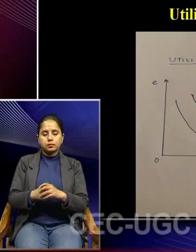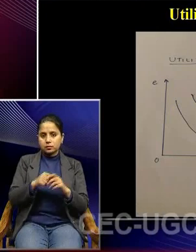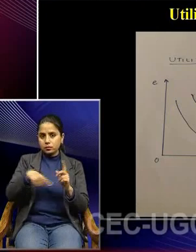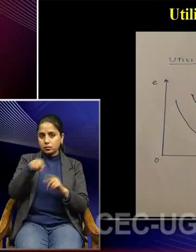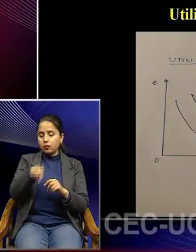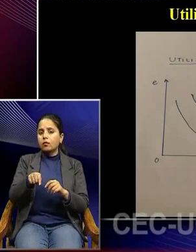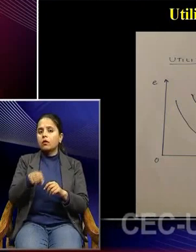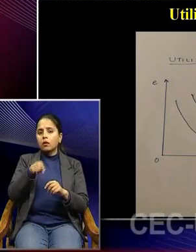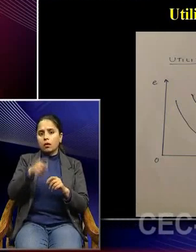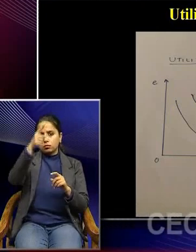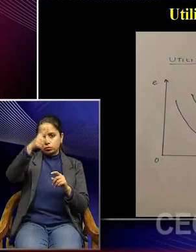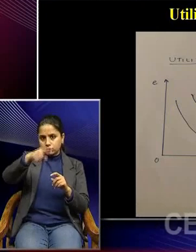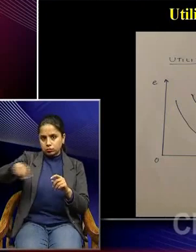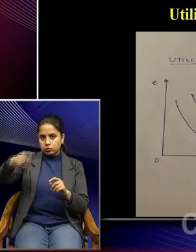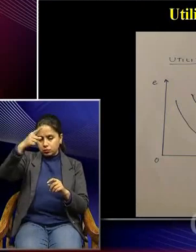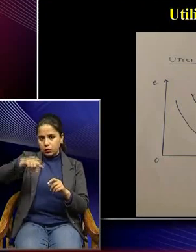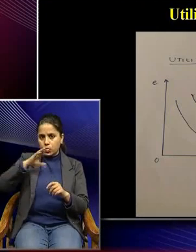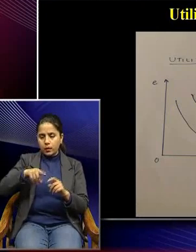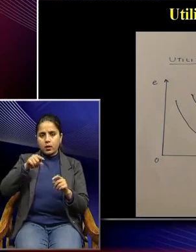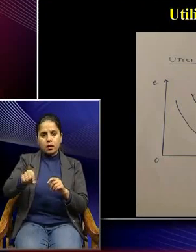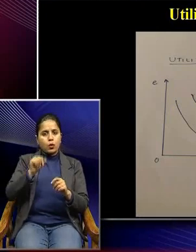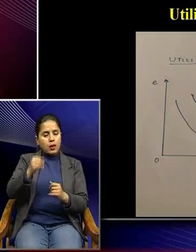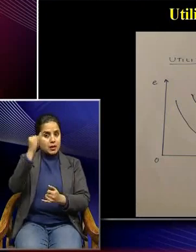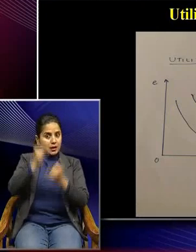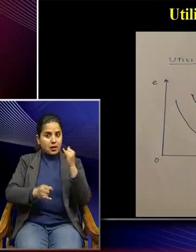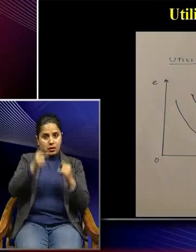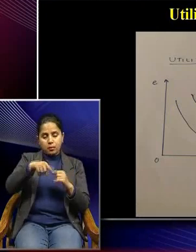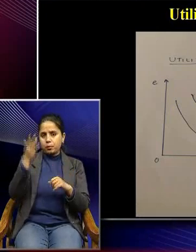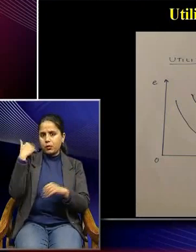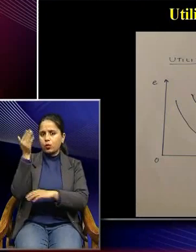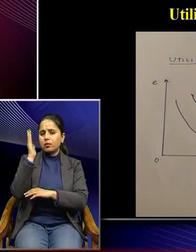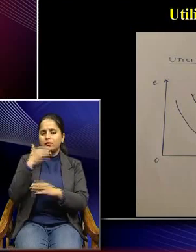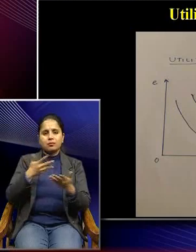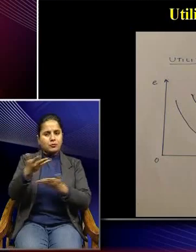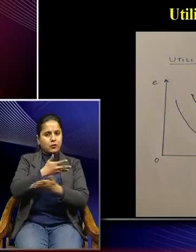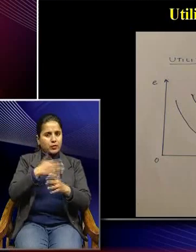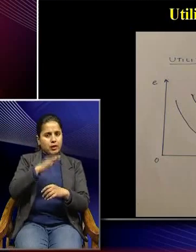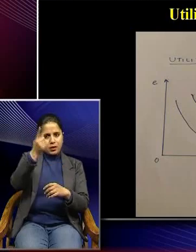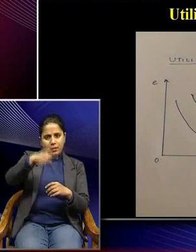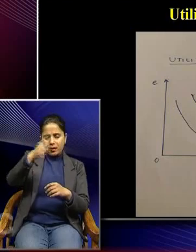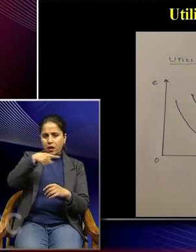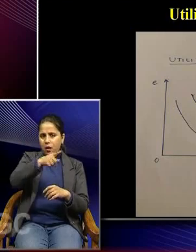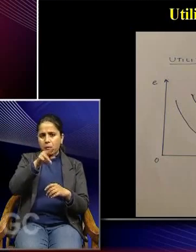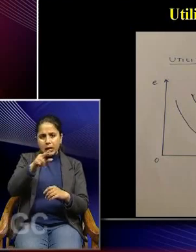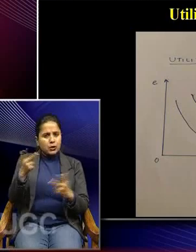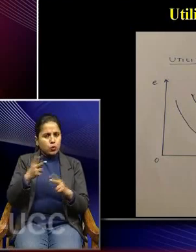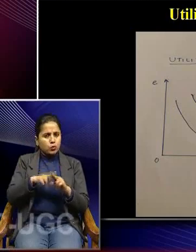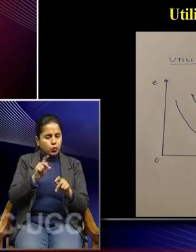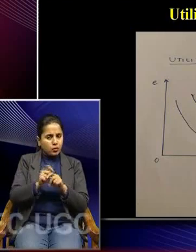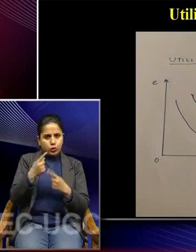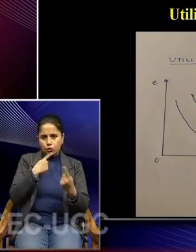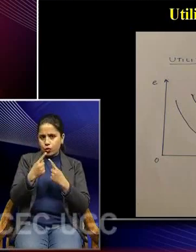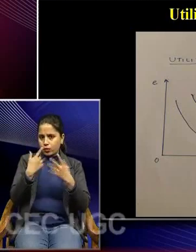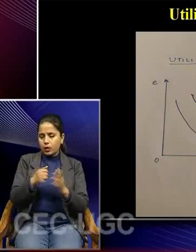is going down. It is convex to the origin. In the last lecture, we have discussed the shape of this particular function, which